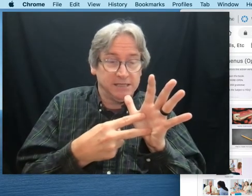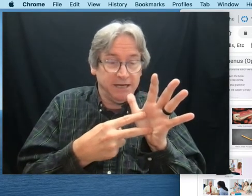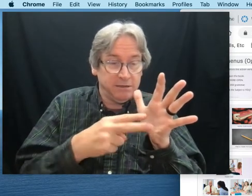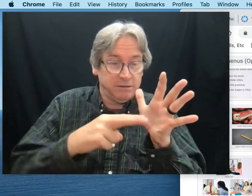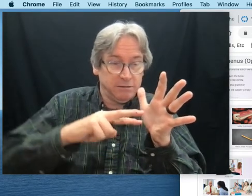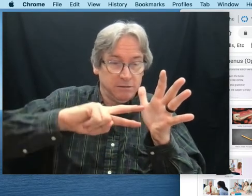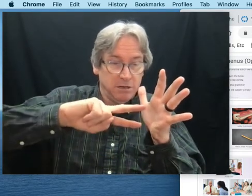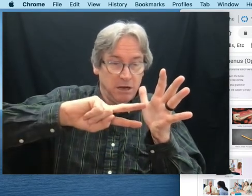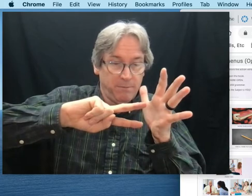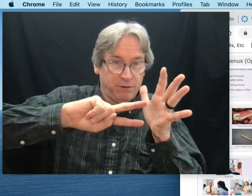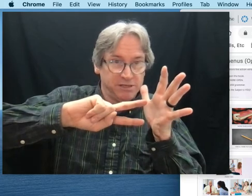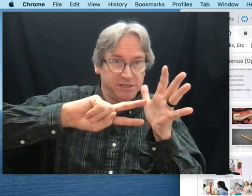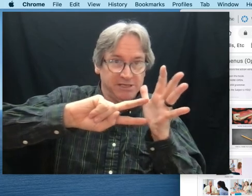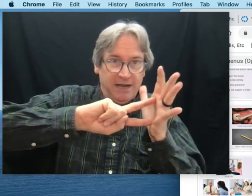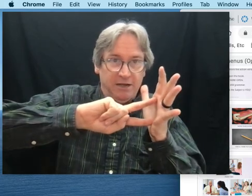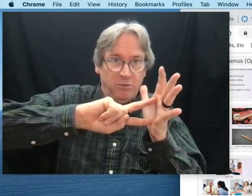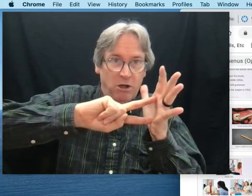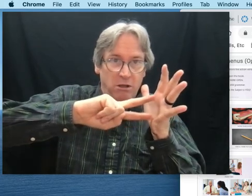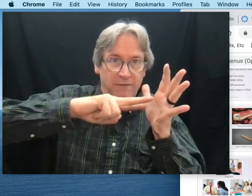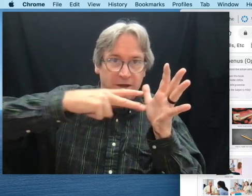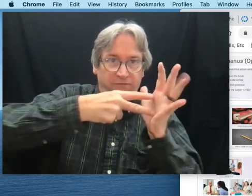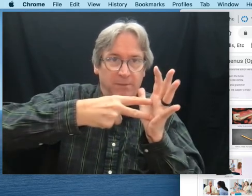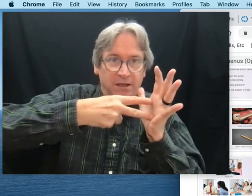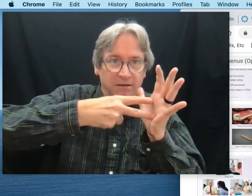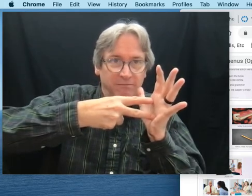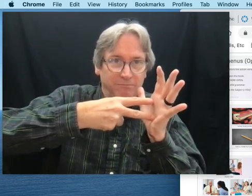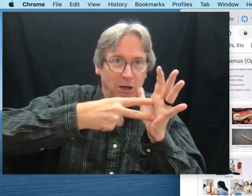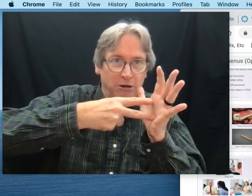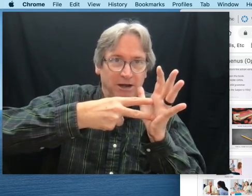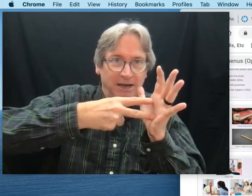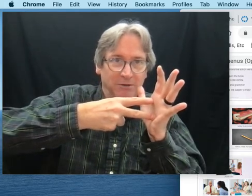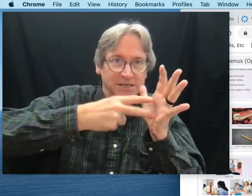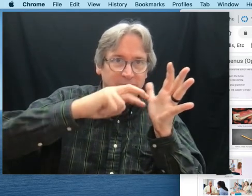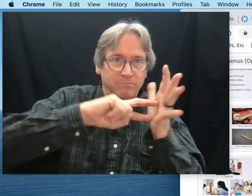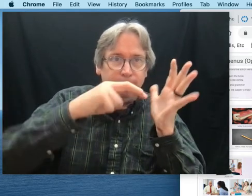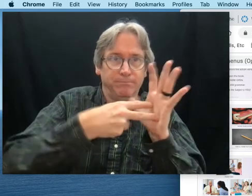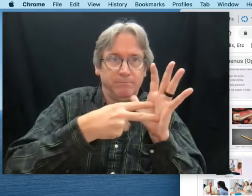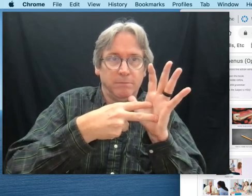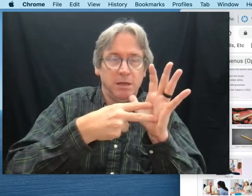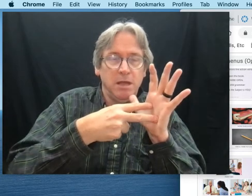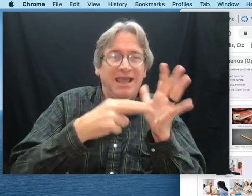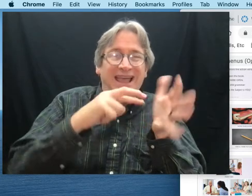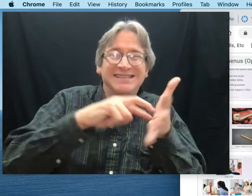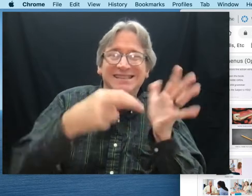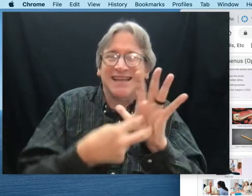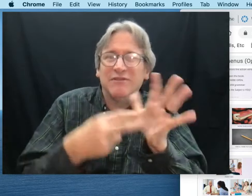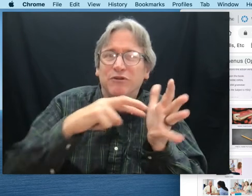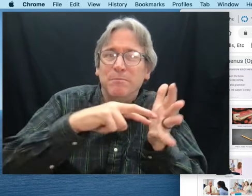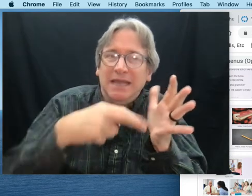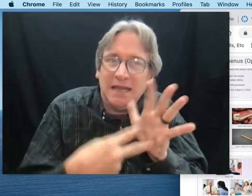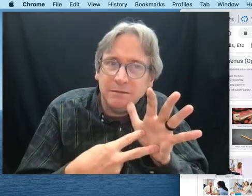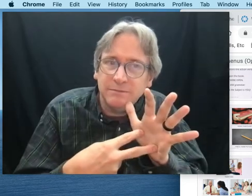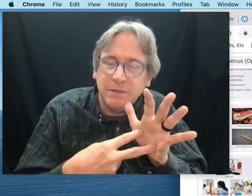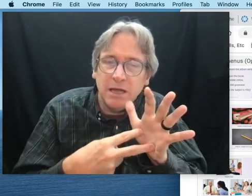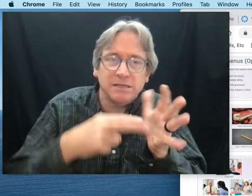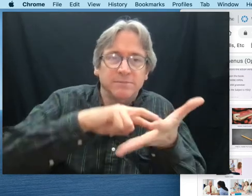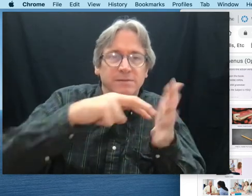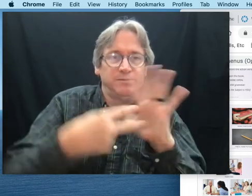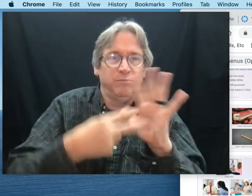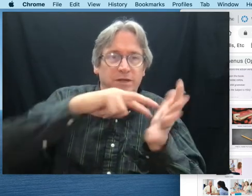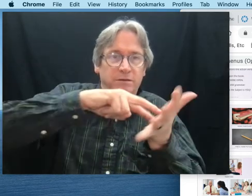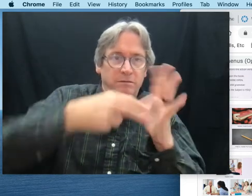and it's like a person standing on the wall and then flipping 180 degrees. It's the sign for meaning.